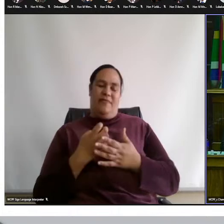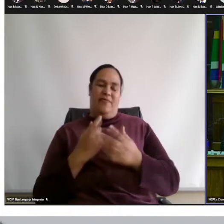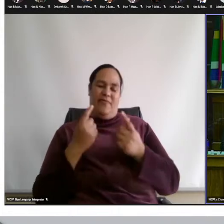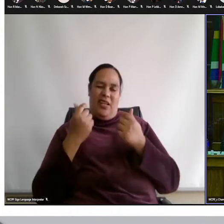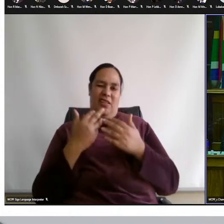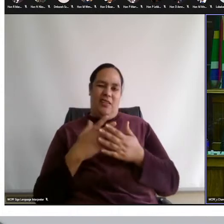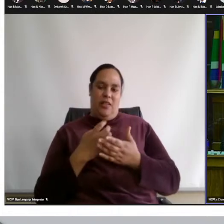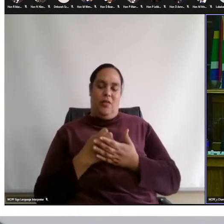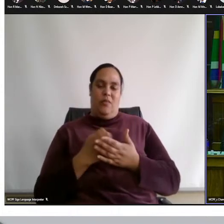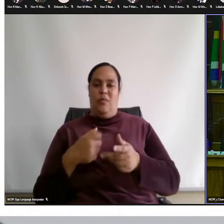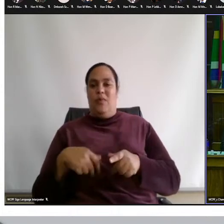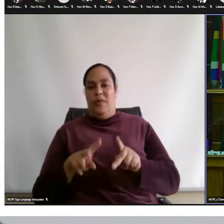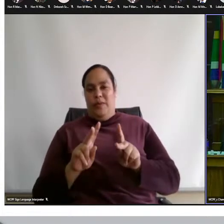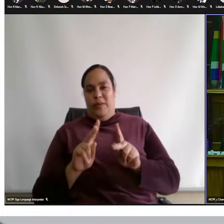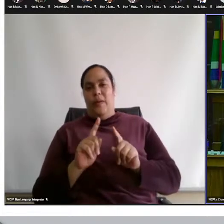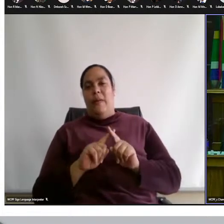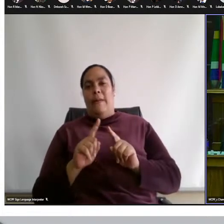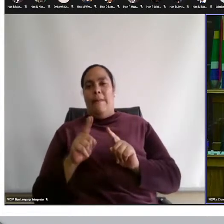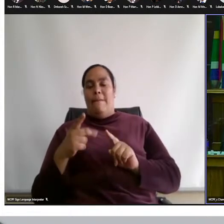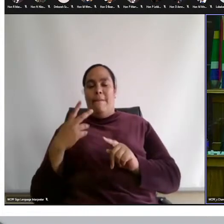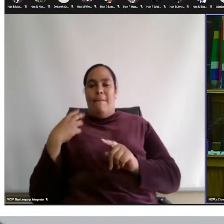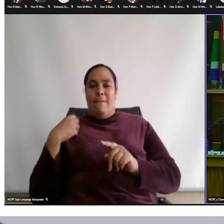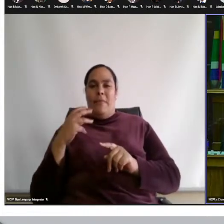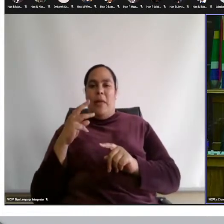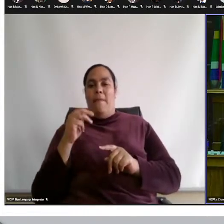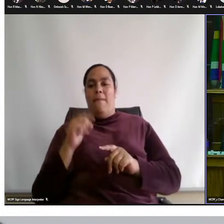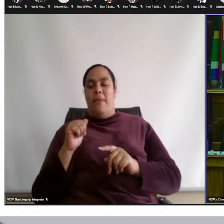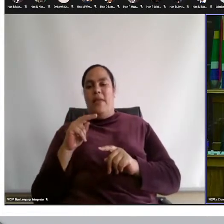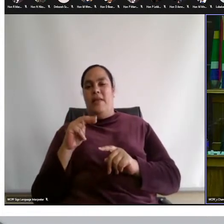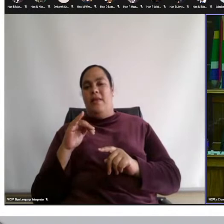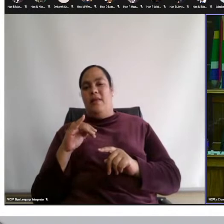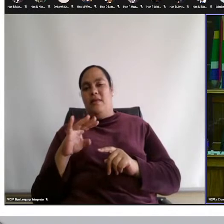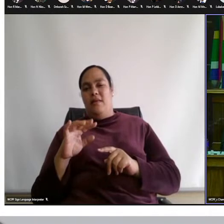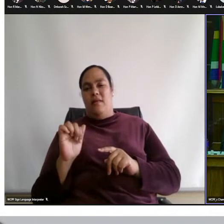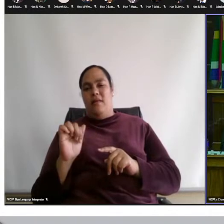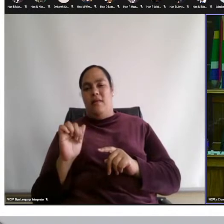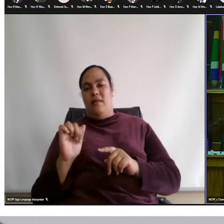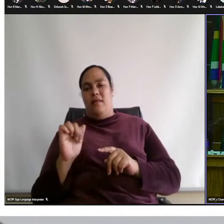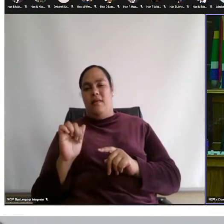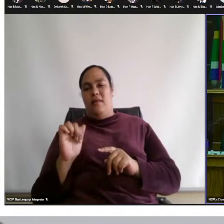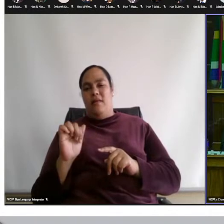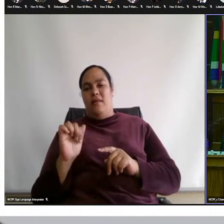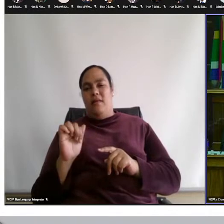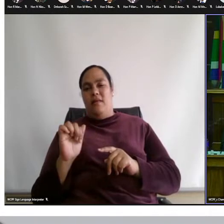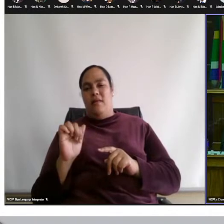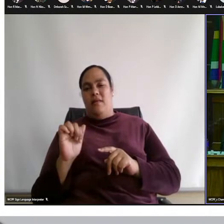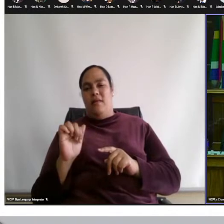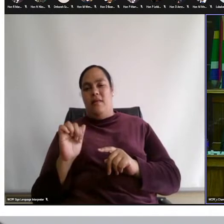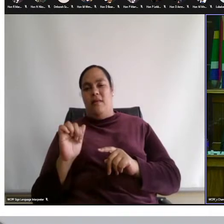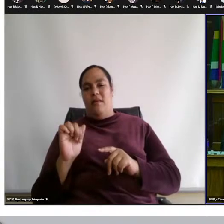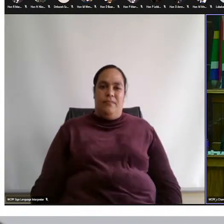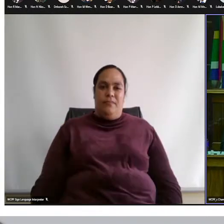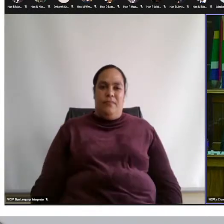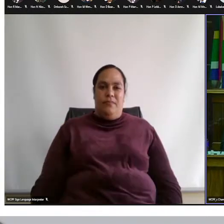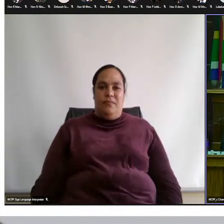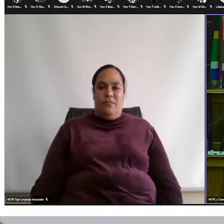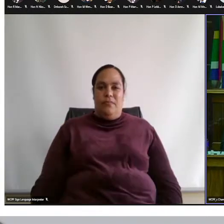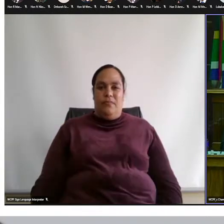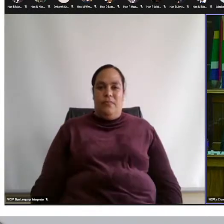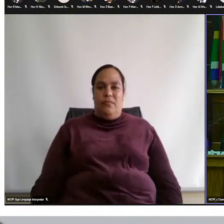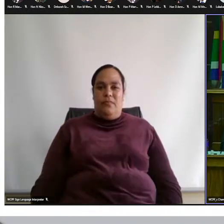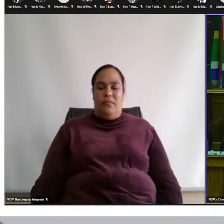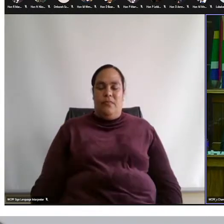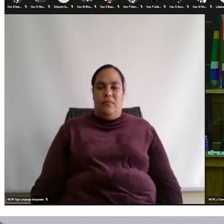Opportunities, the Honourable Minister Menier. I recognise you, sir. Thank you, Speaker, and thank